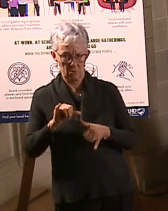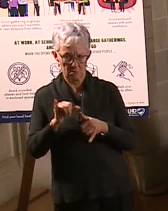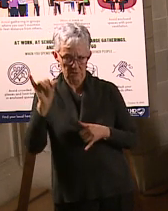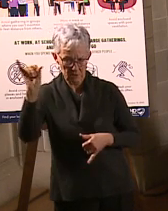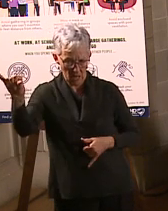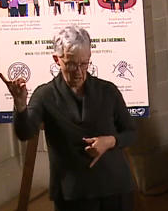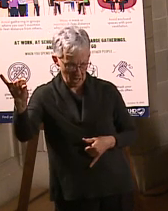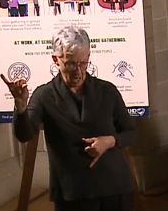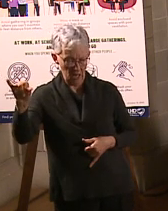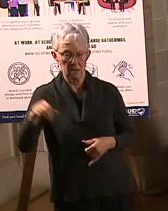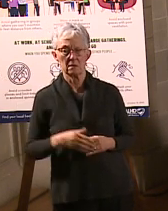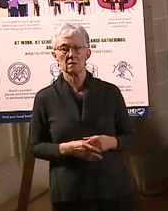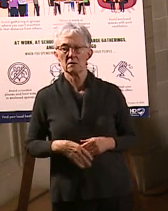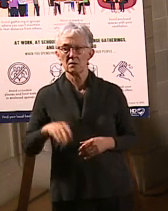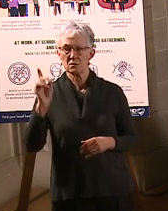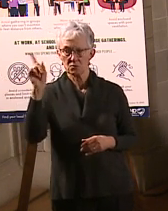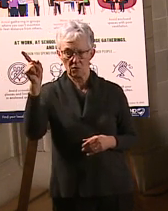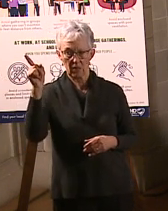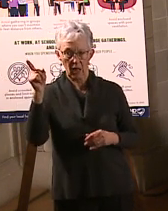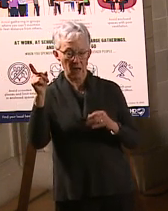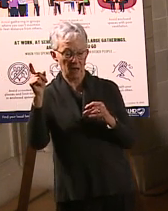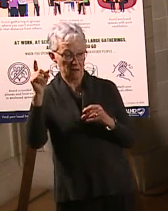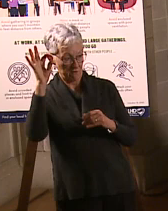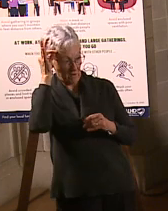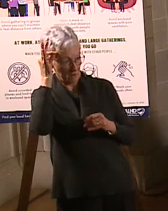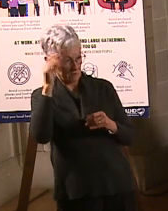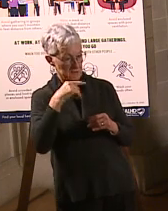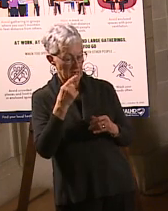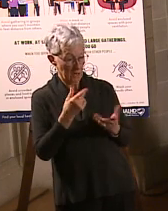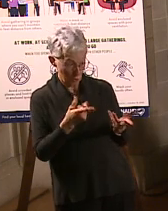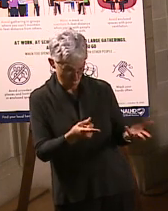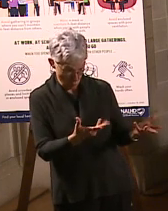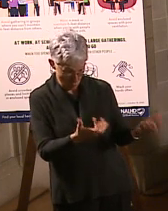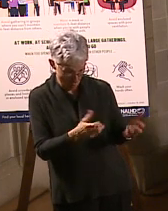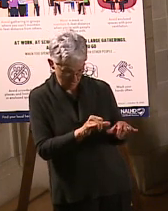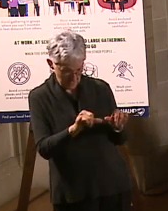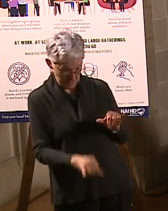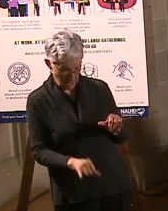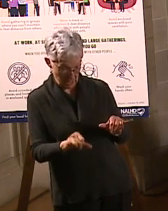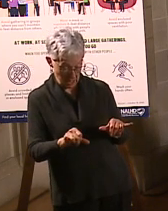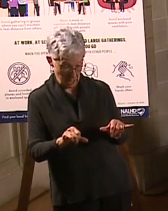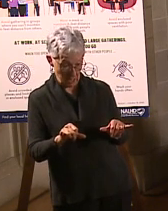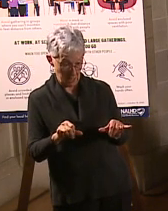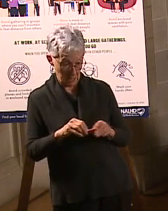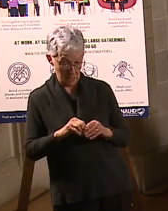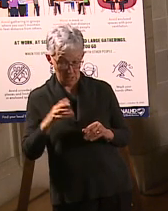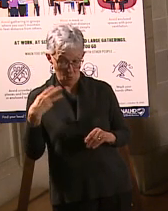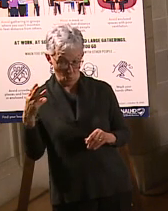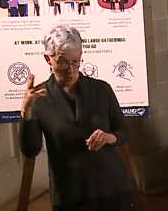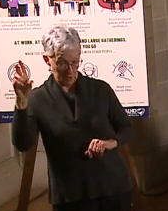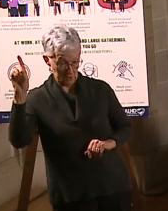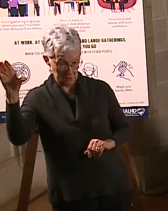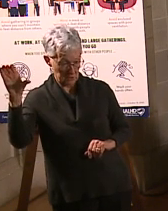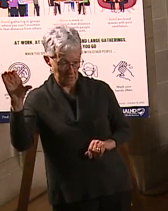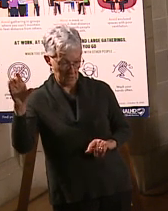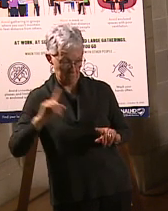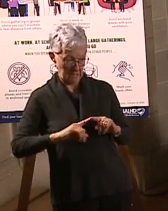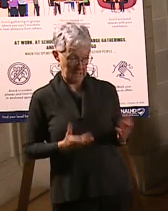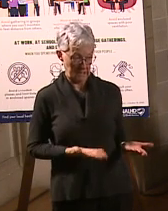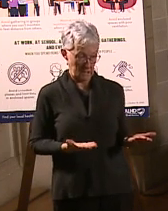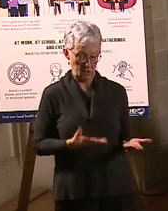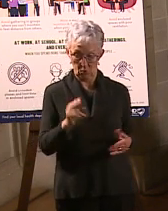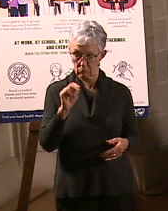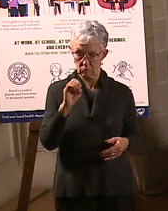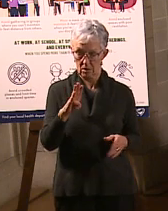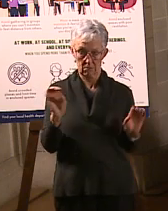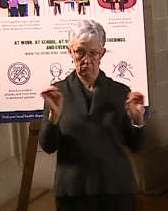has requested that anybody who wants to stay in D.C. can stay in D.C. So far, no National Guard from Nebraska has volunteered for that program, so they'll all be